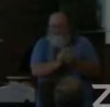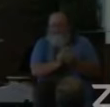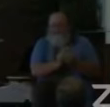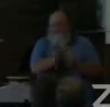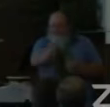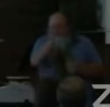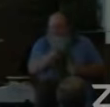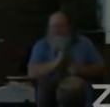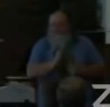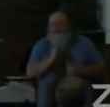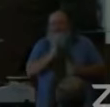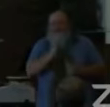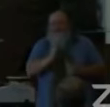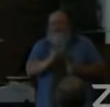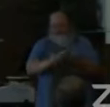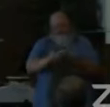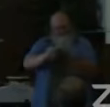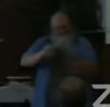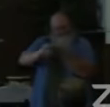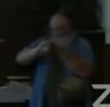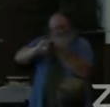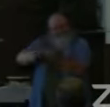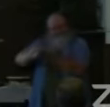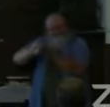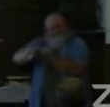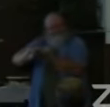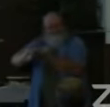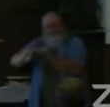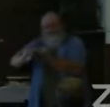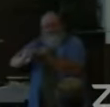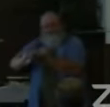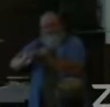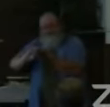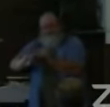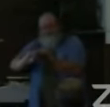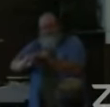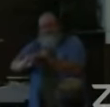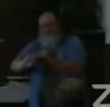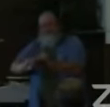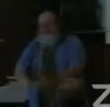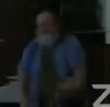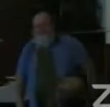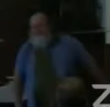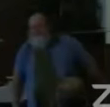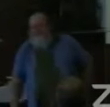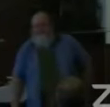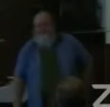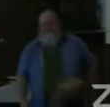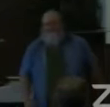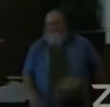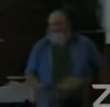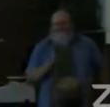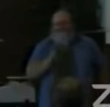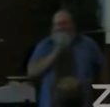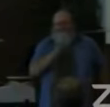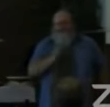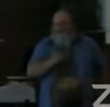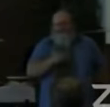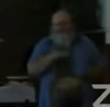do your own thing and say, God bless me, and just do your own thing, you're not going to